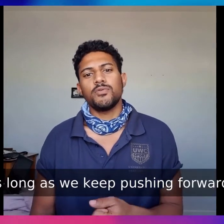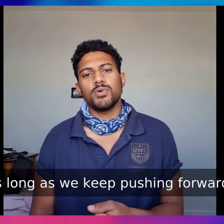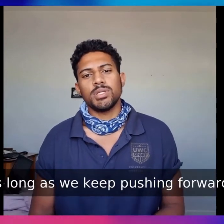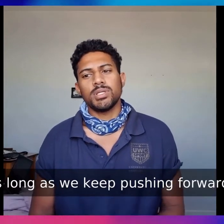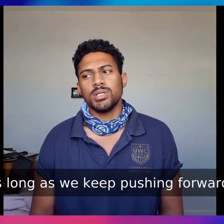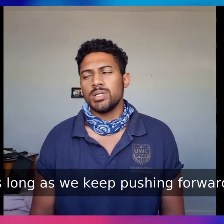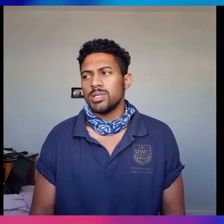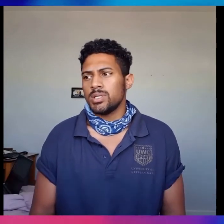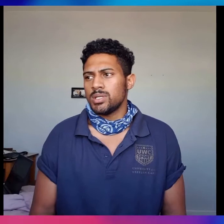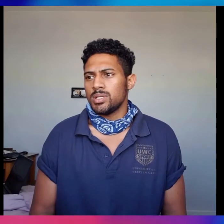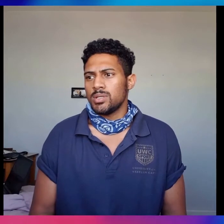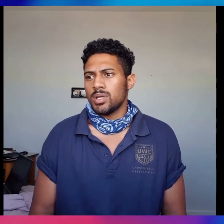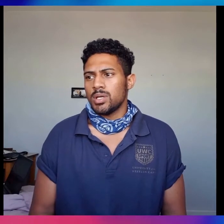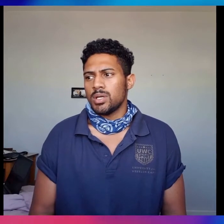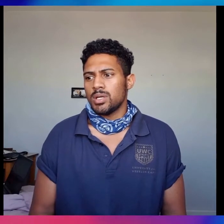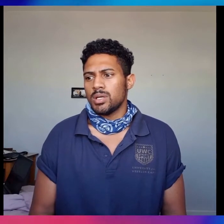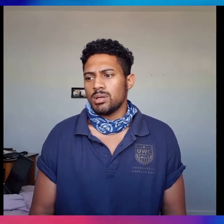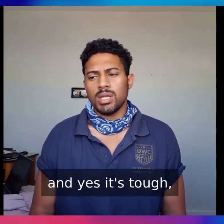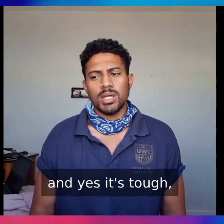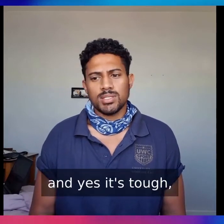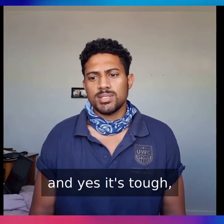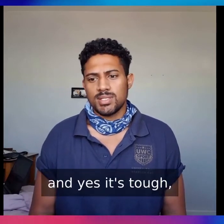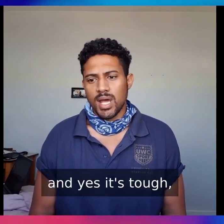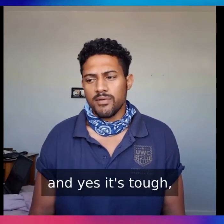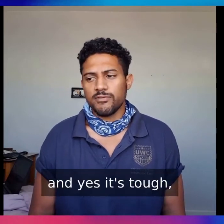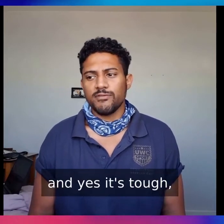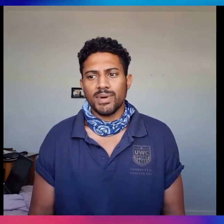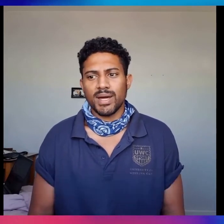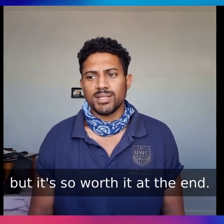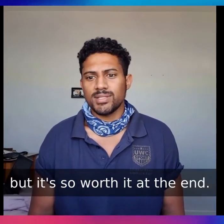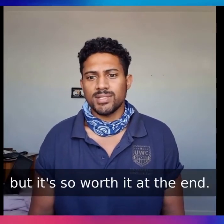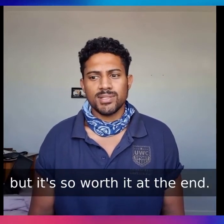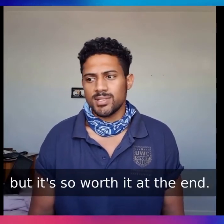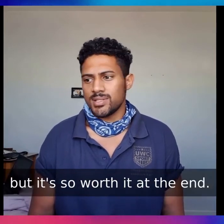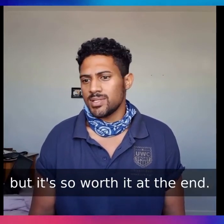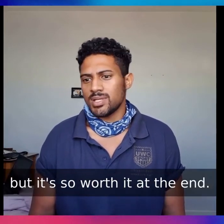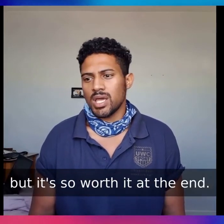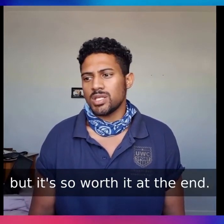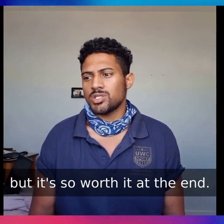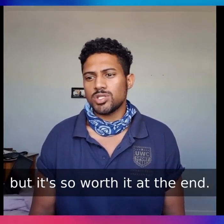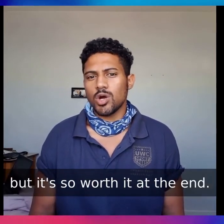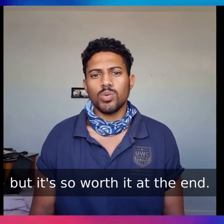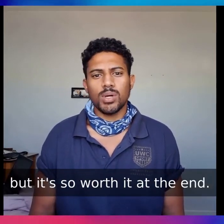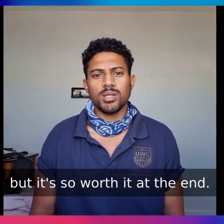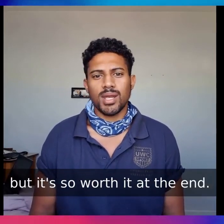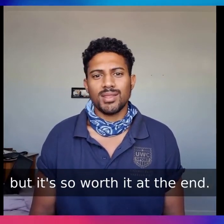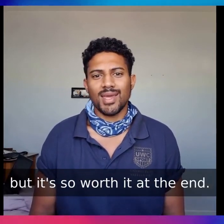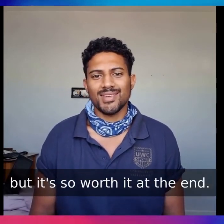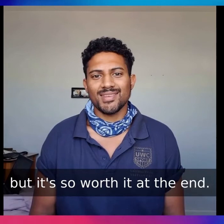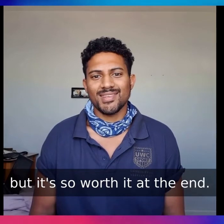forward. And yes, it's tough, but it's so worth it at the end.